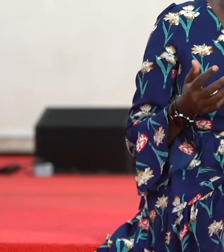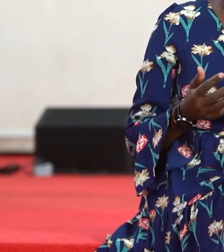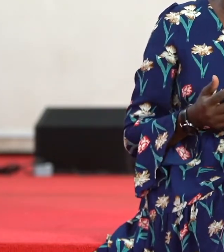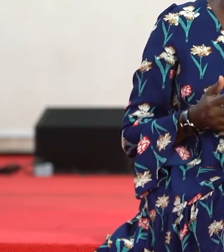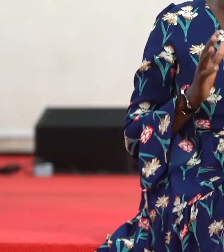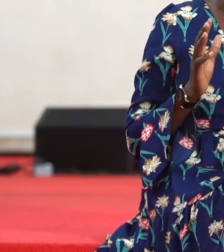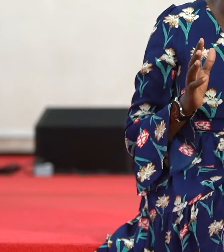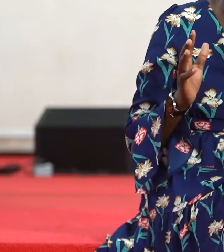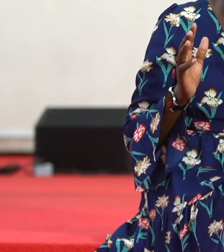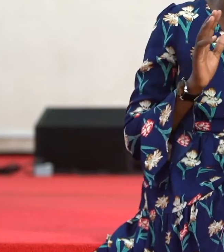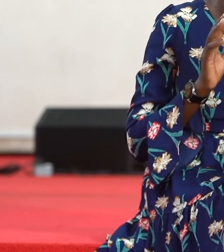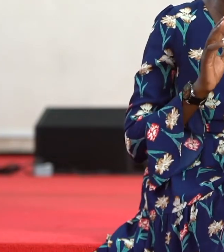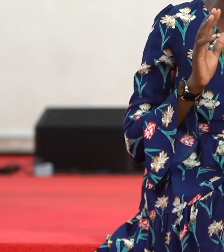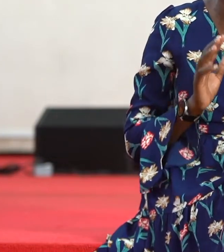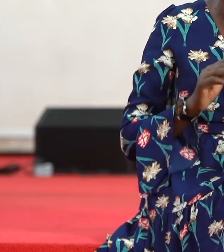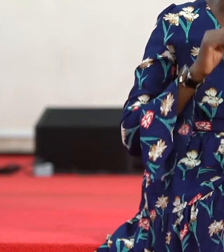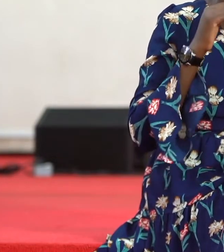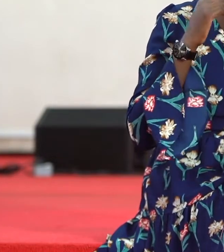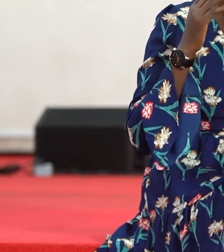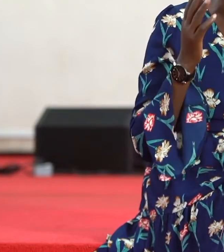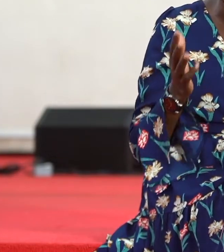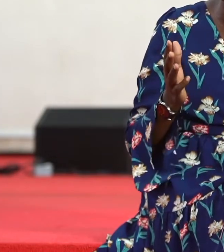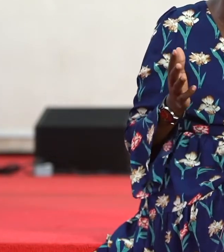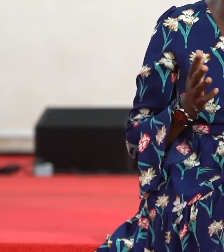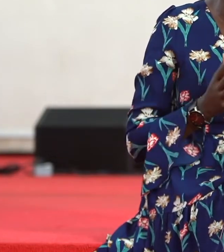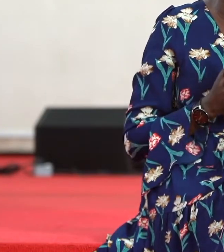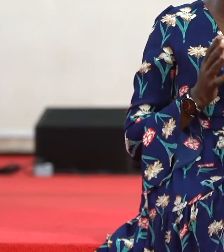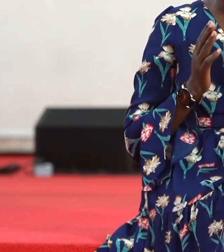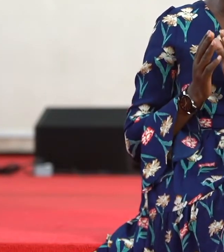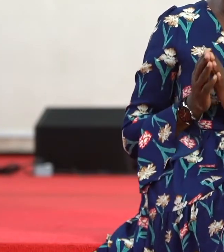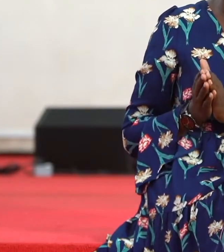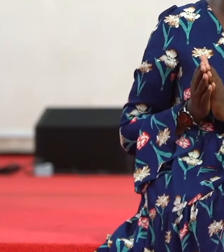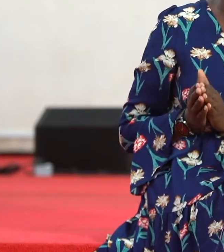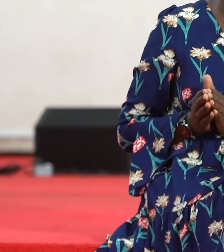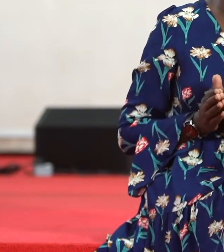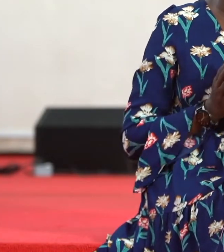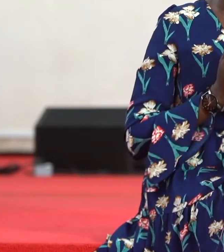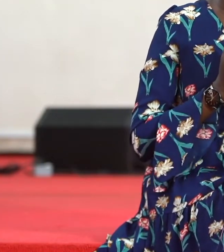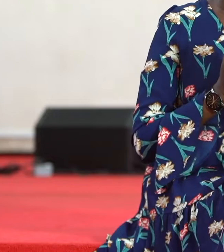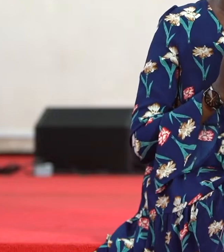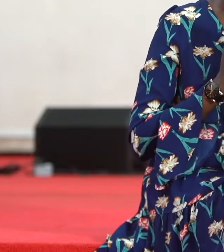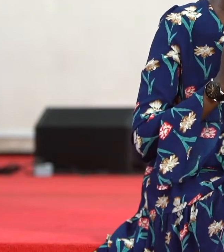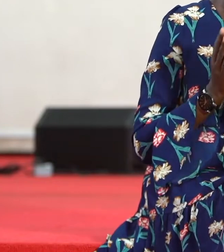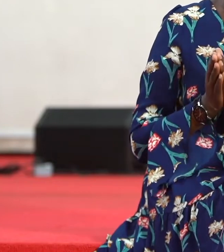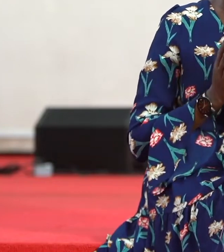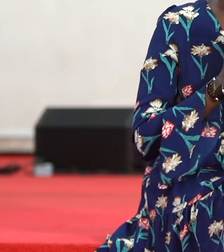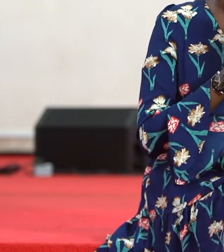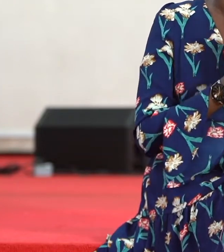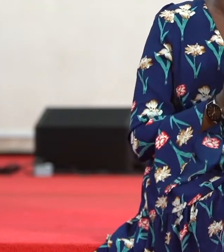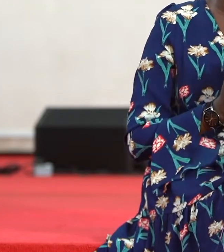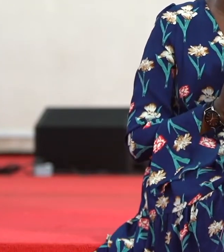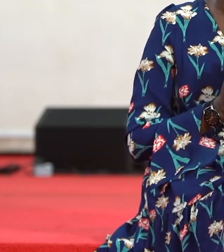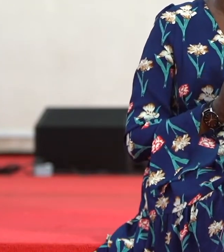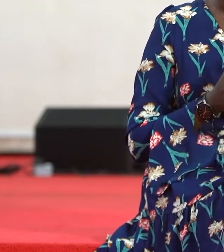thing that we need to do to ensure that we enjoy the incredible blessings that God has given us, we need to give our lives